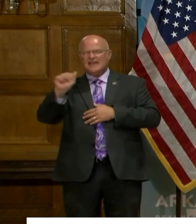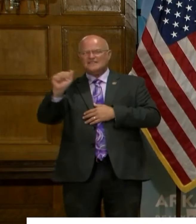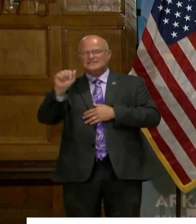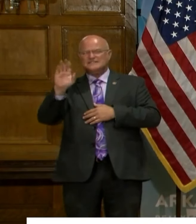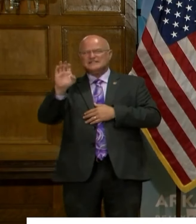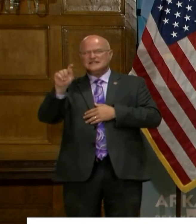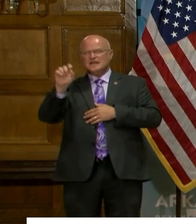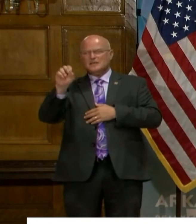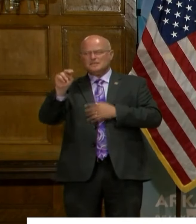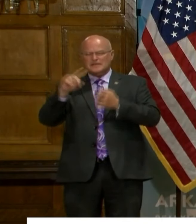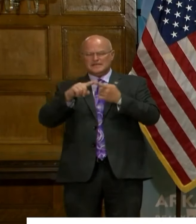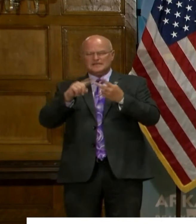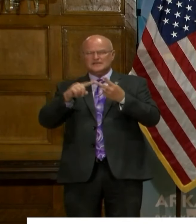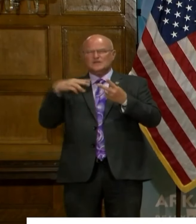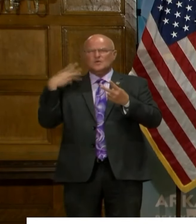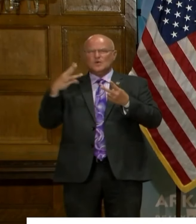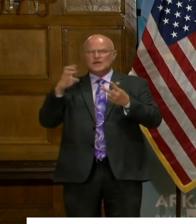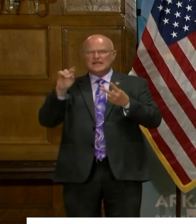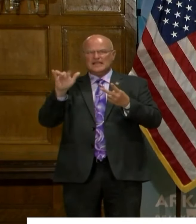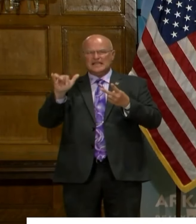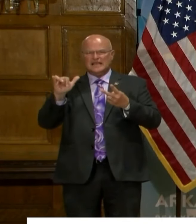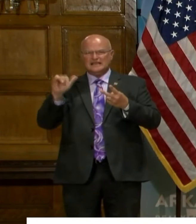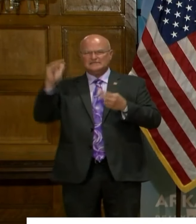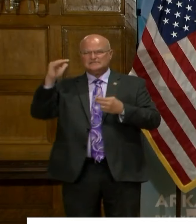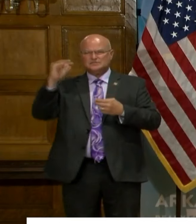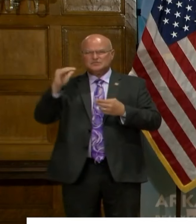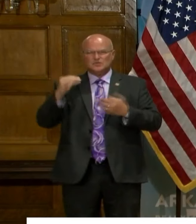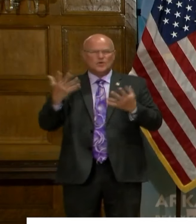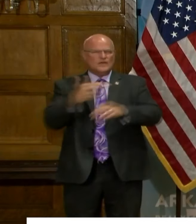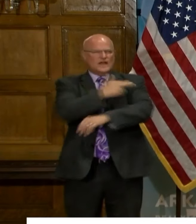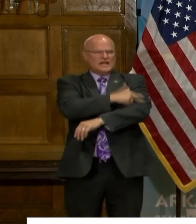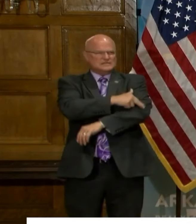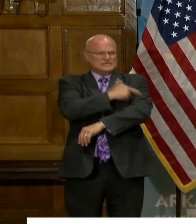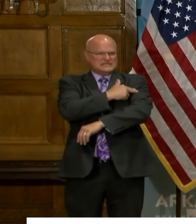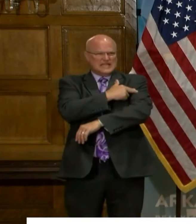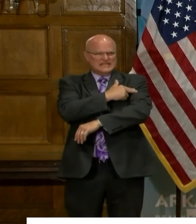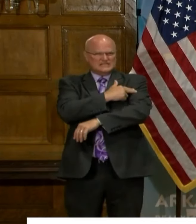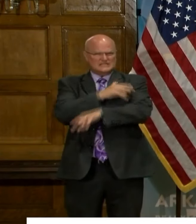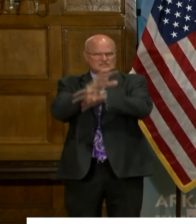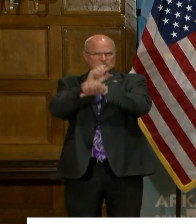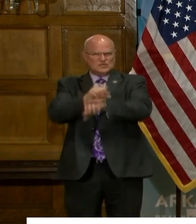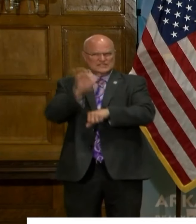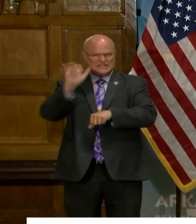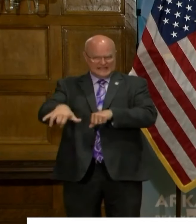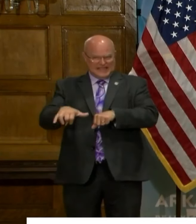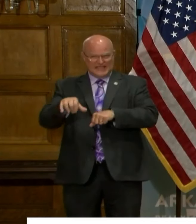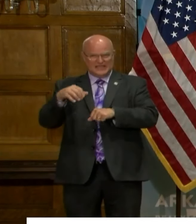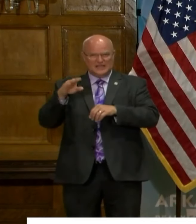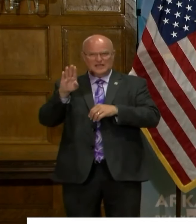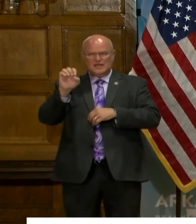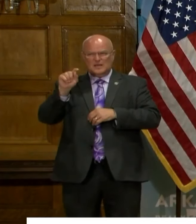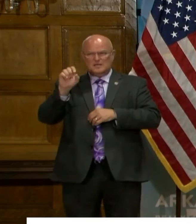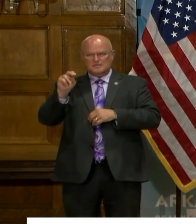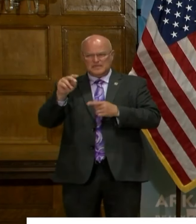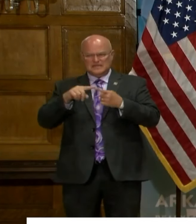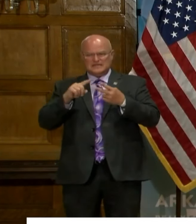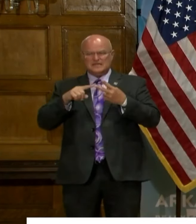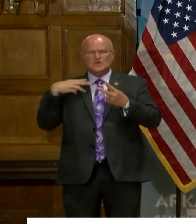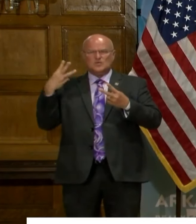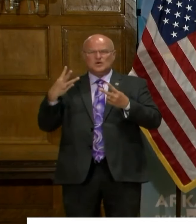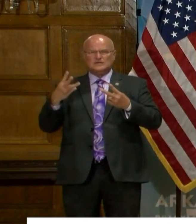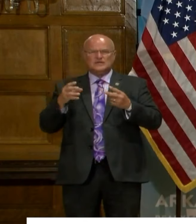and Washington counties are flattening out. Can you tell us what the hospitalization trends are in those regions and in what regions we're